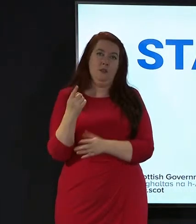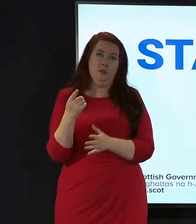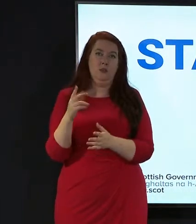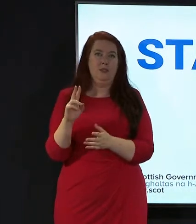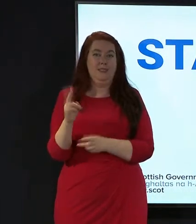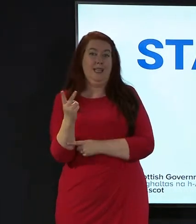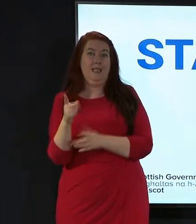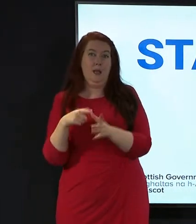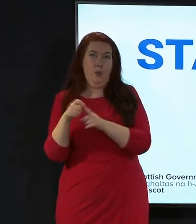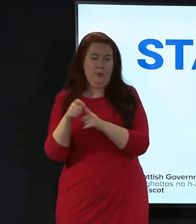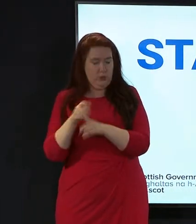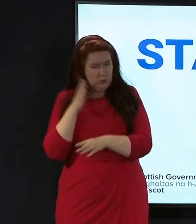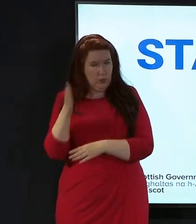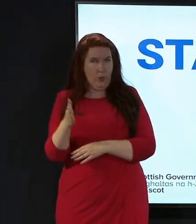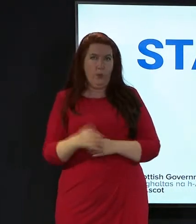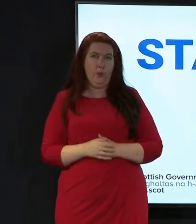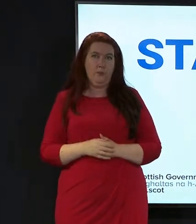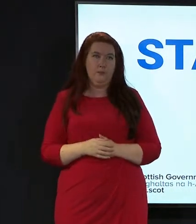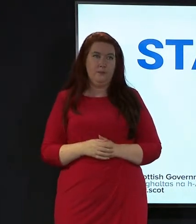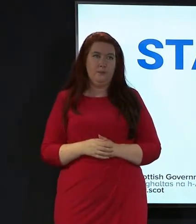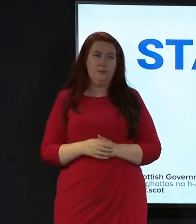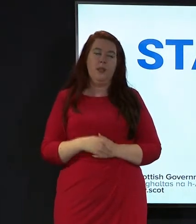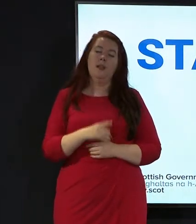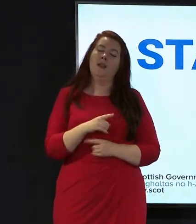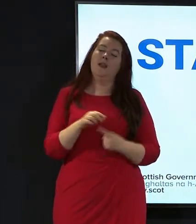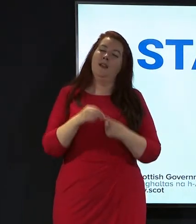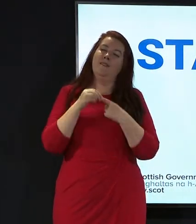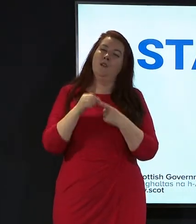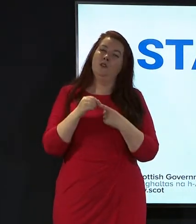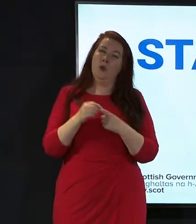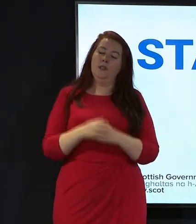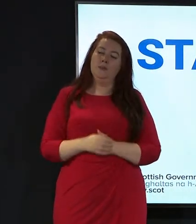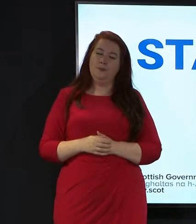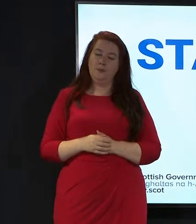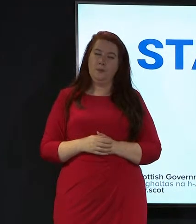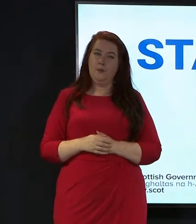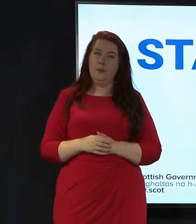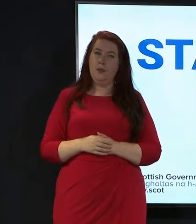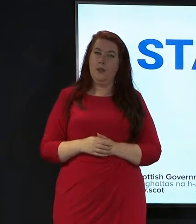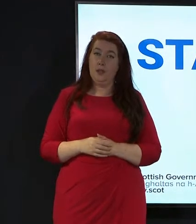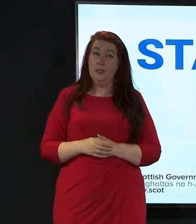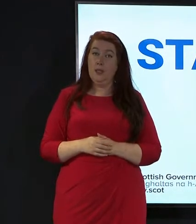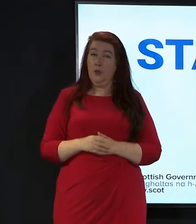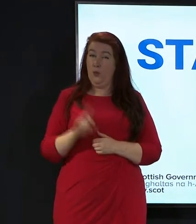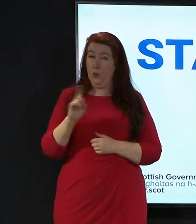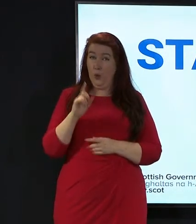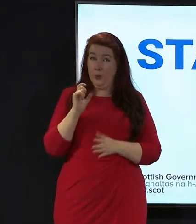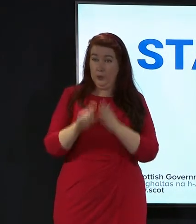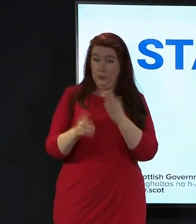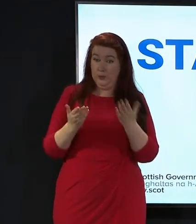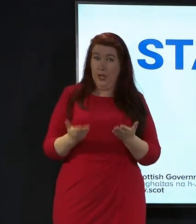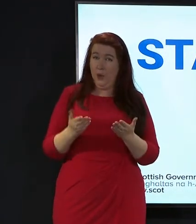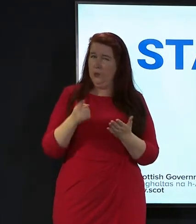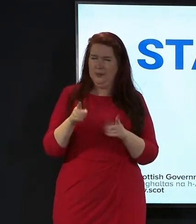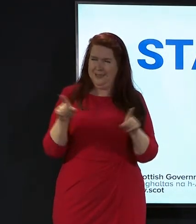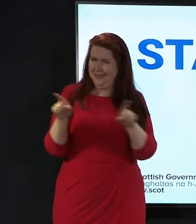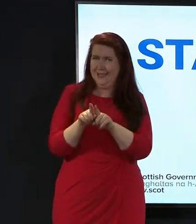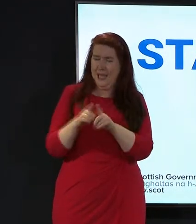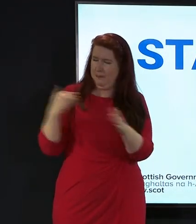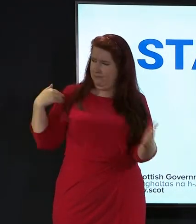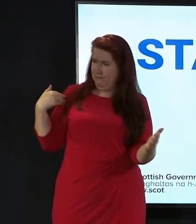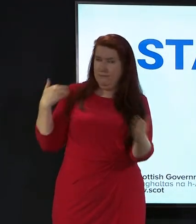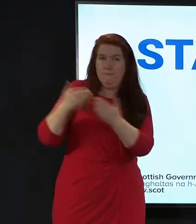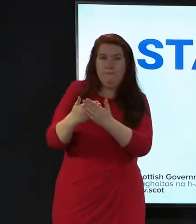should they do? Thank you. On the first point, what we're doing is exactly what we've been doing on travel restrictions